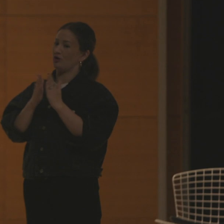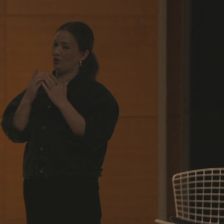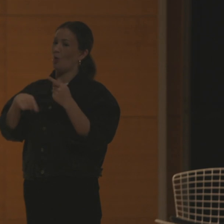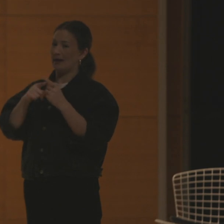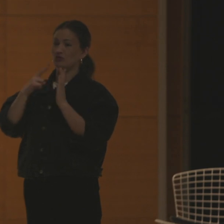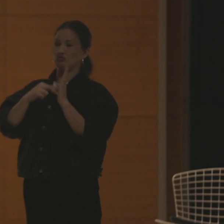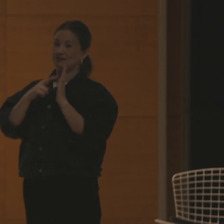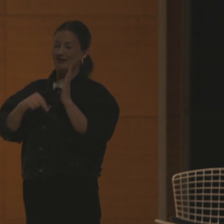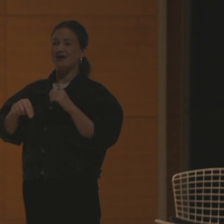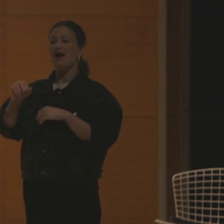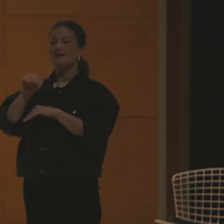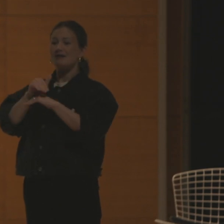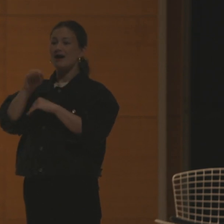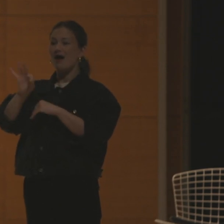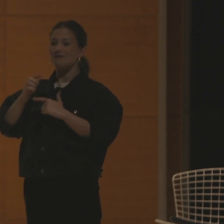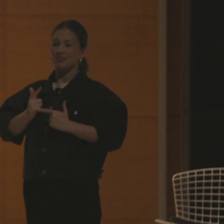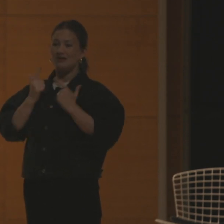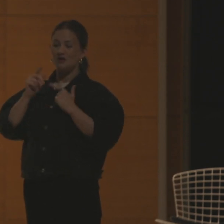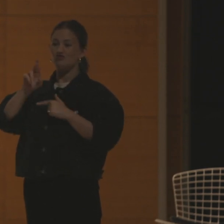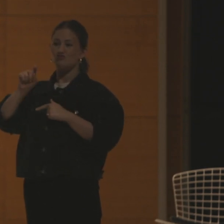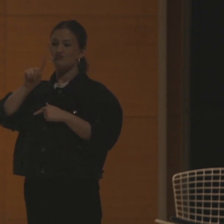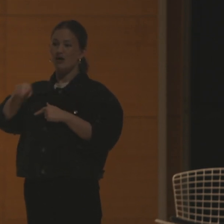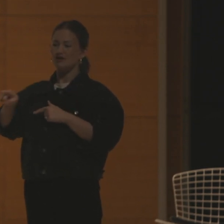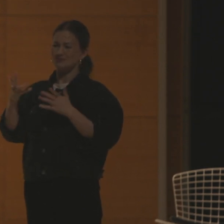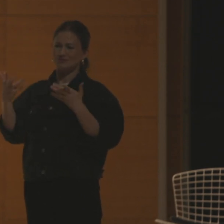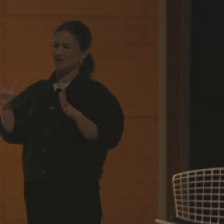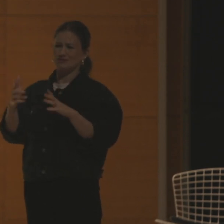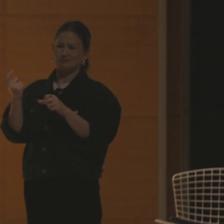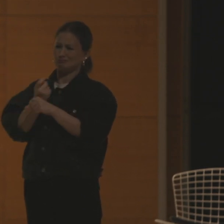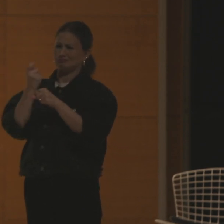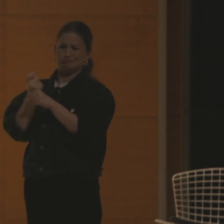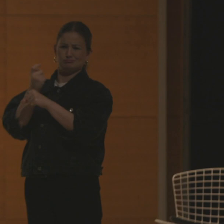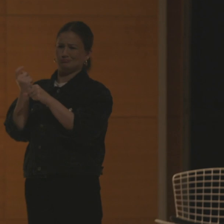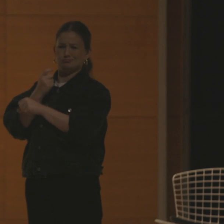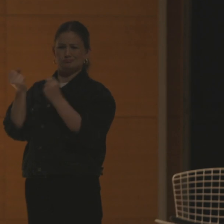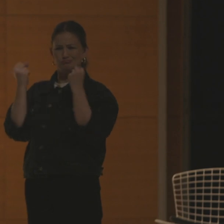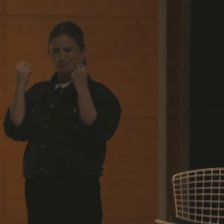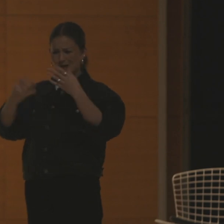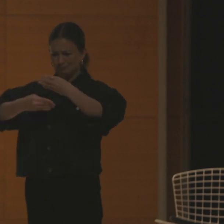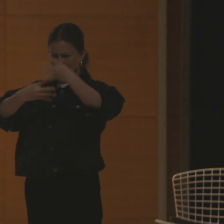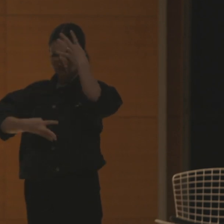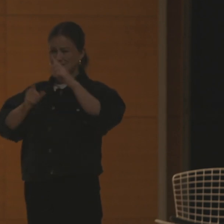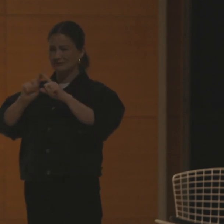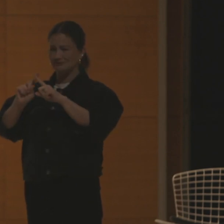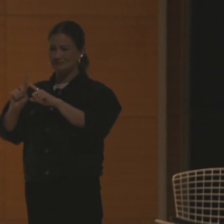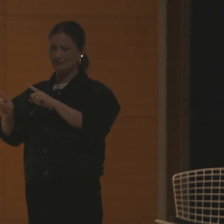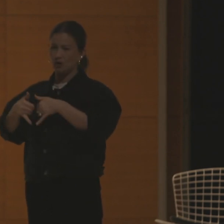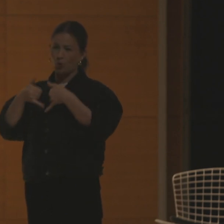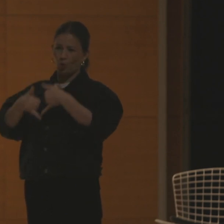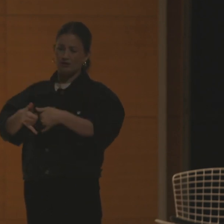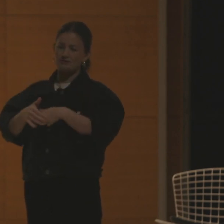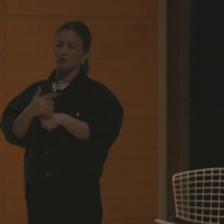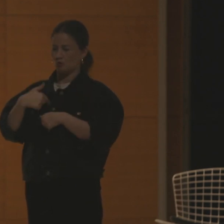on to win a half a dozen prestigious awards, appeared on countless best of lists, and has turned Jim and I into Talty fans for